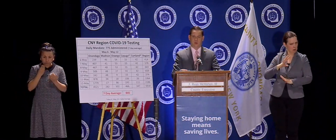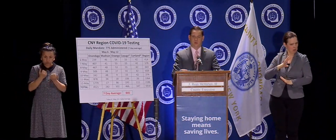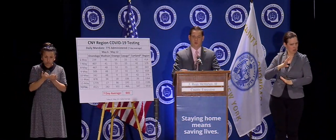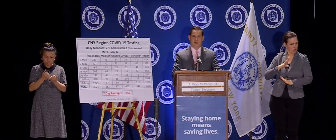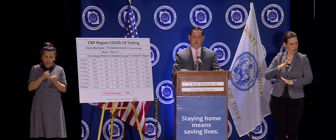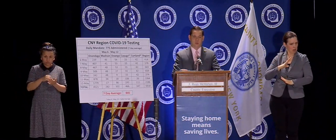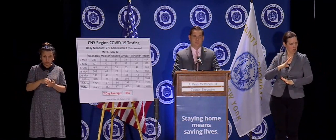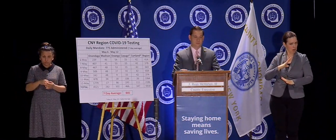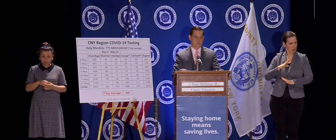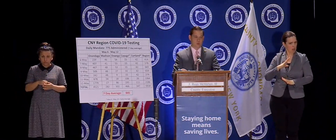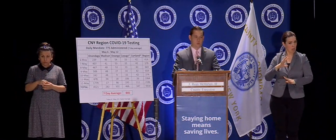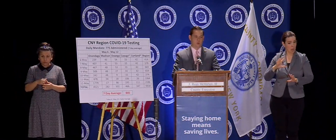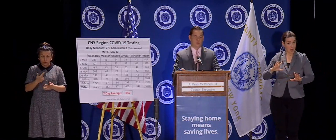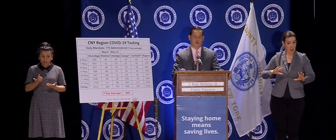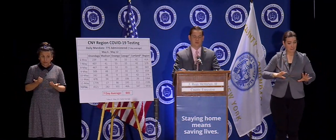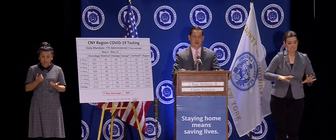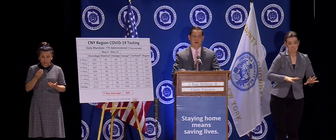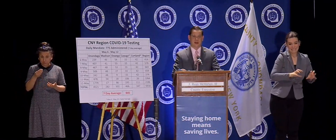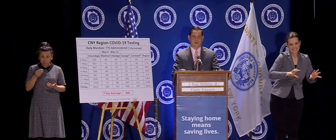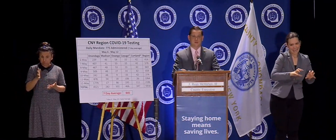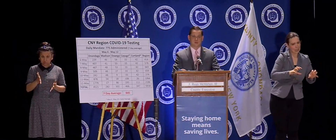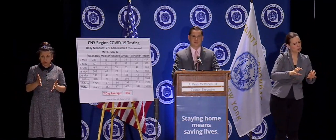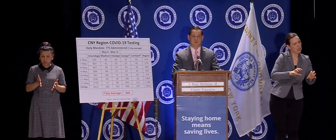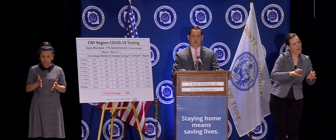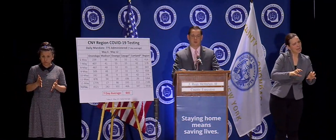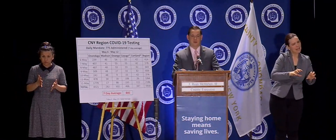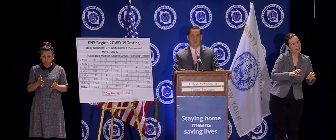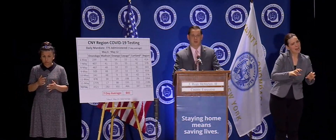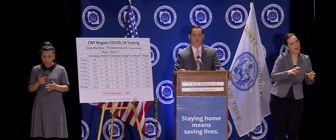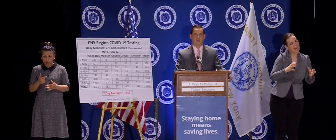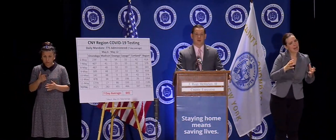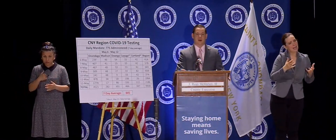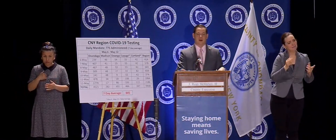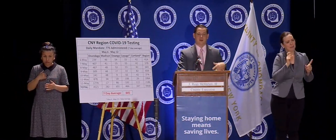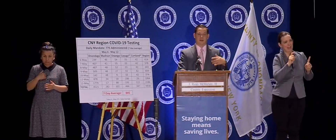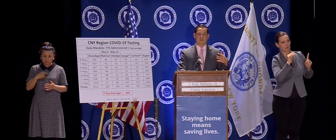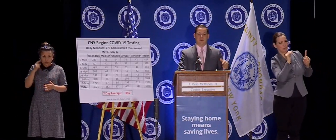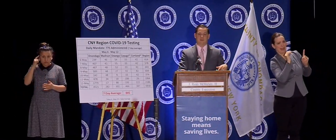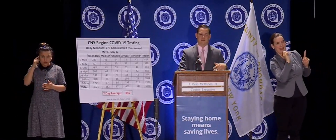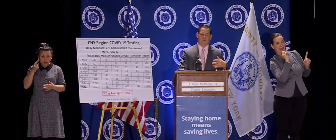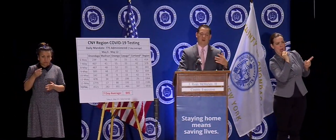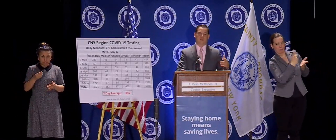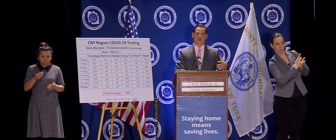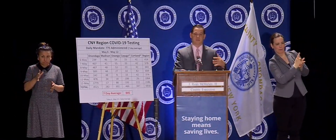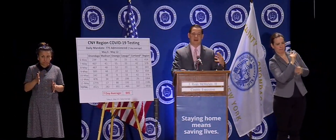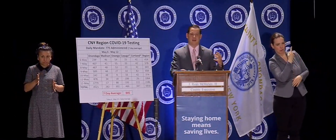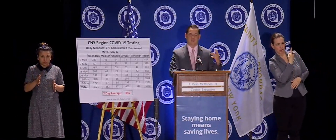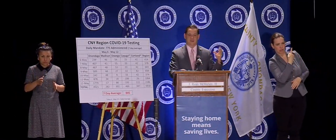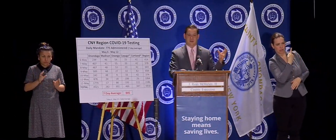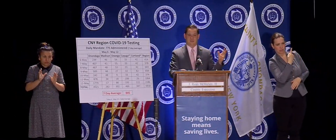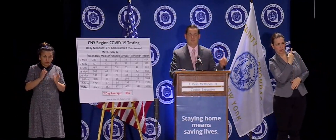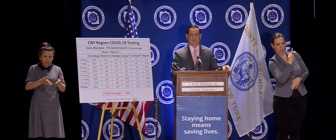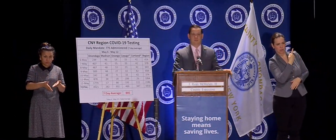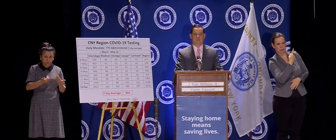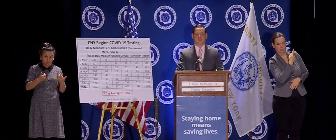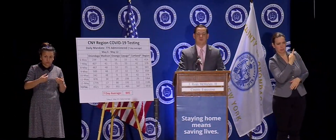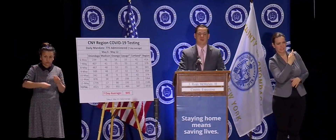we don't know if you can open. We're looking for that guidance from the State Department of Health. That may fall under a medical